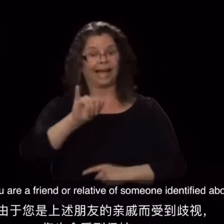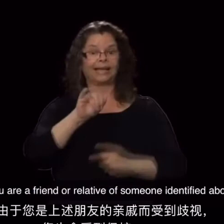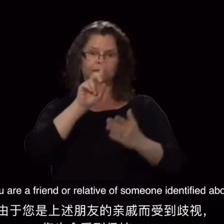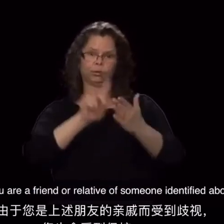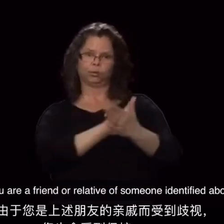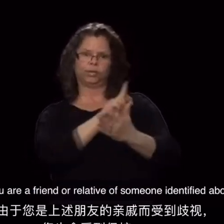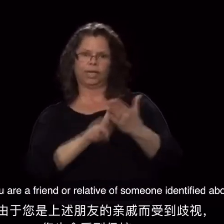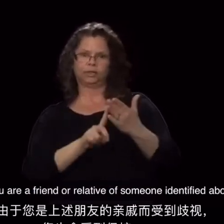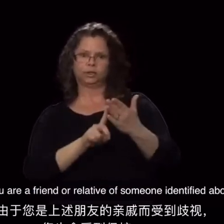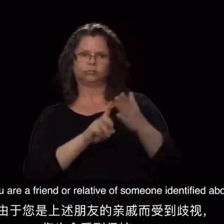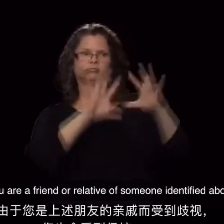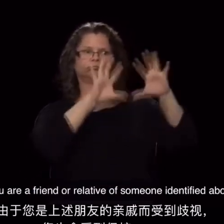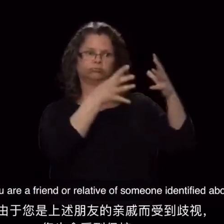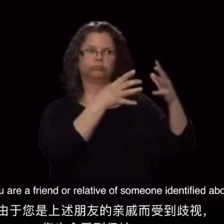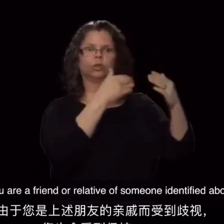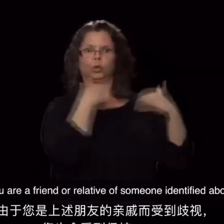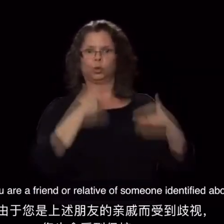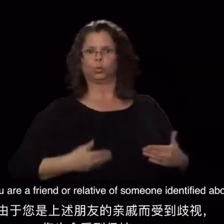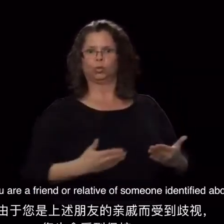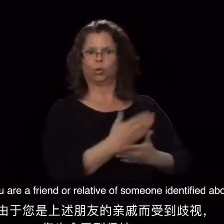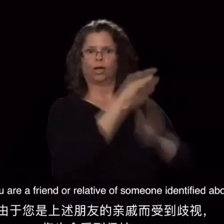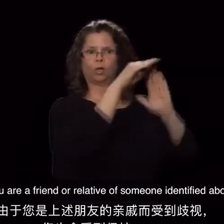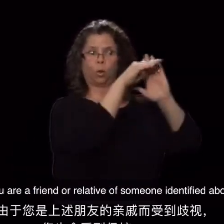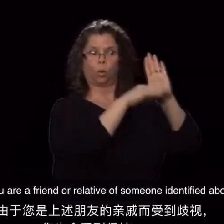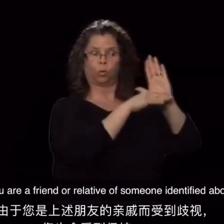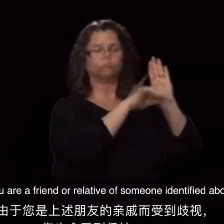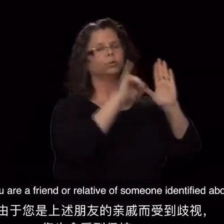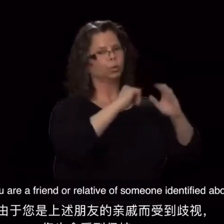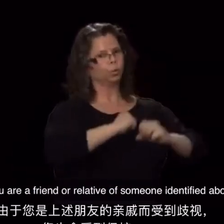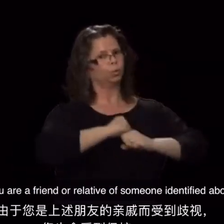you are a friend or relative of someone identified above.